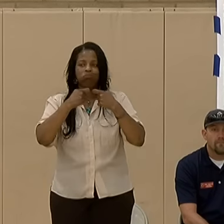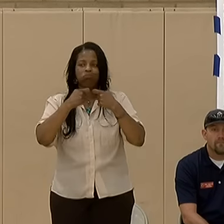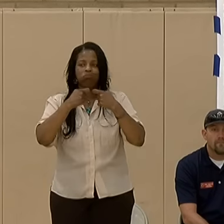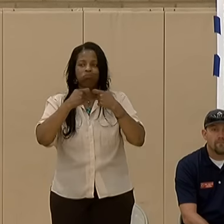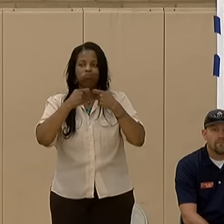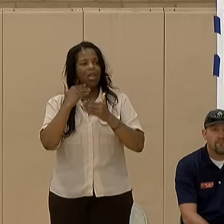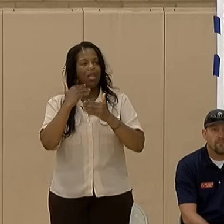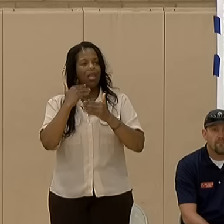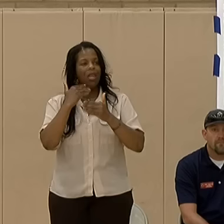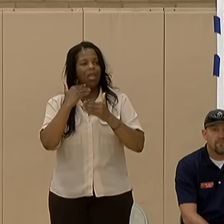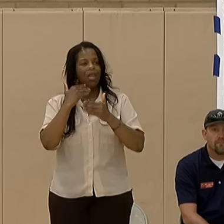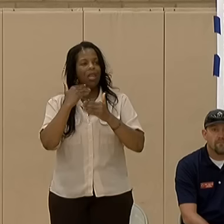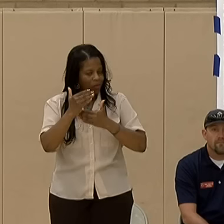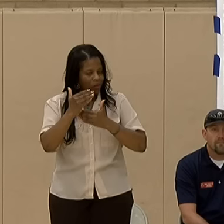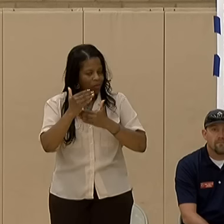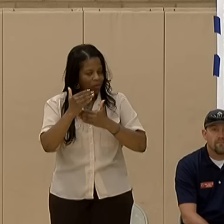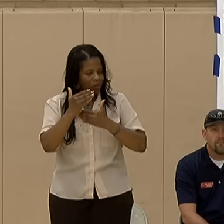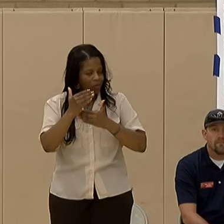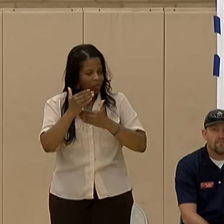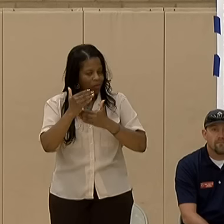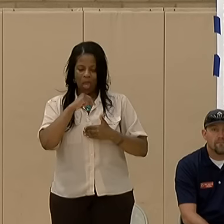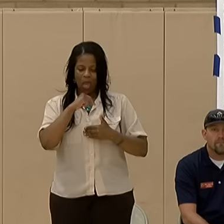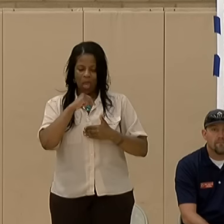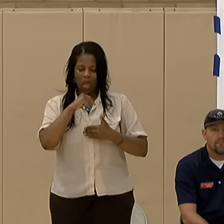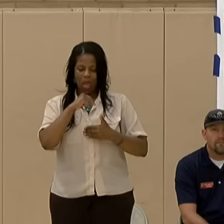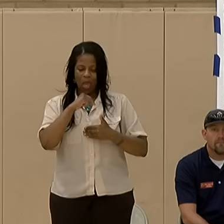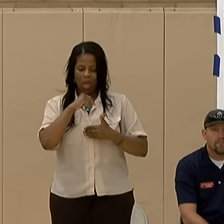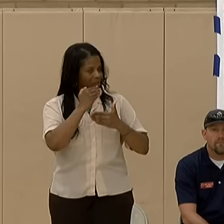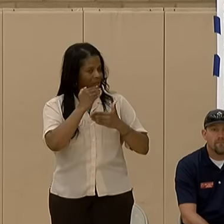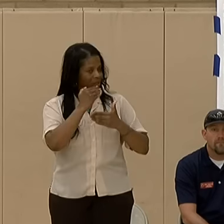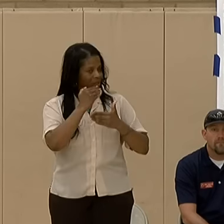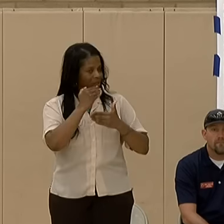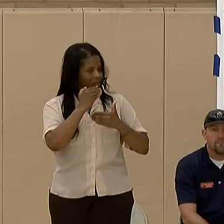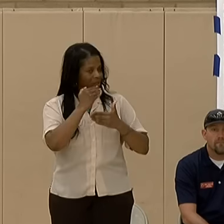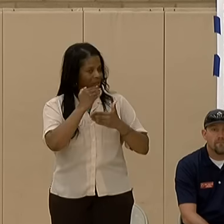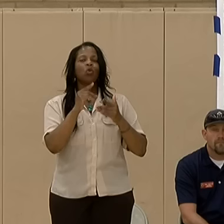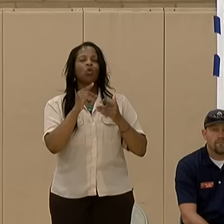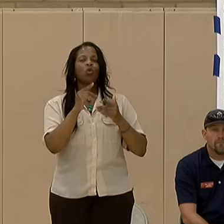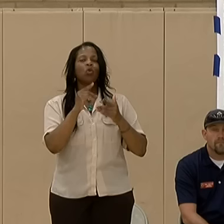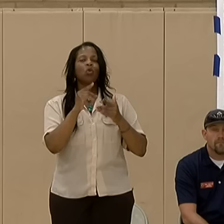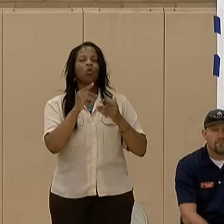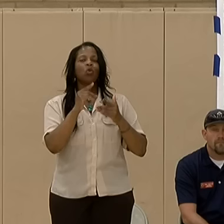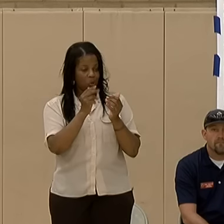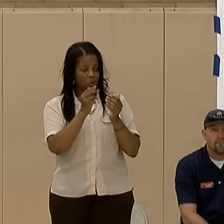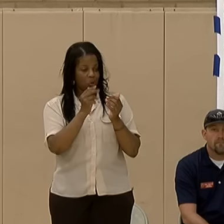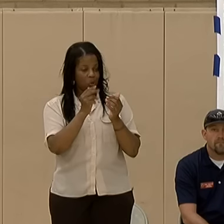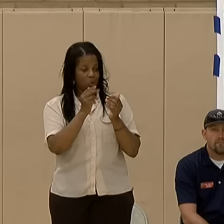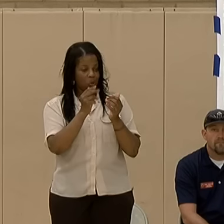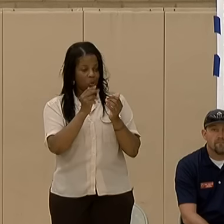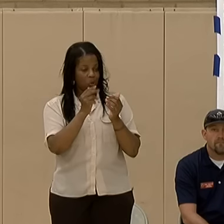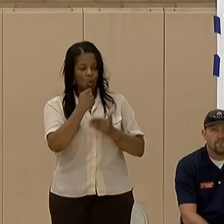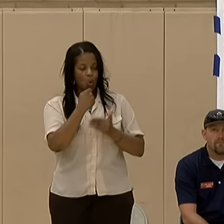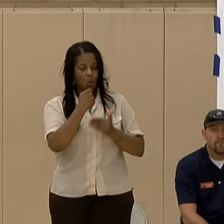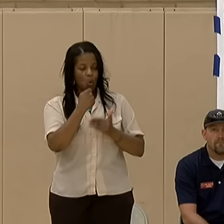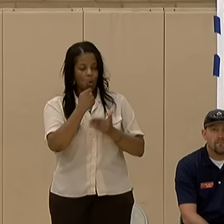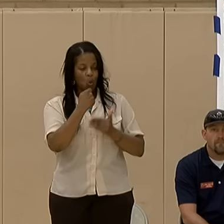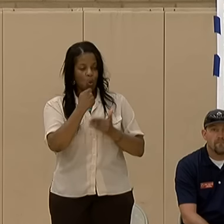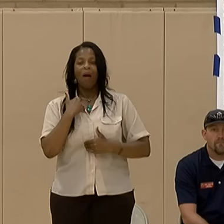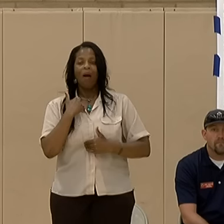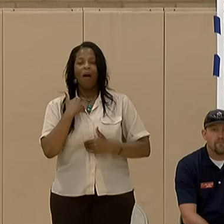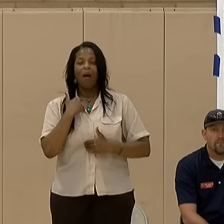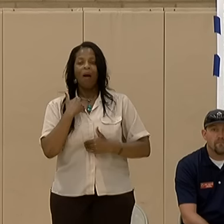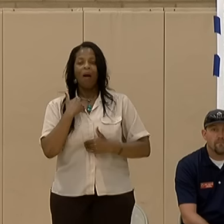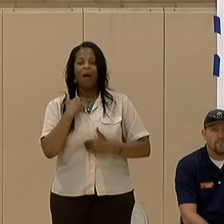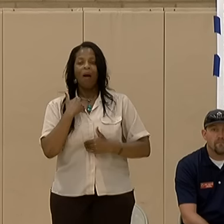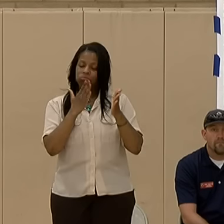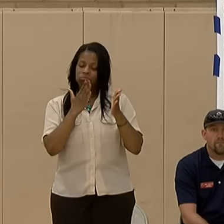to extinguish the fire, we have a process to get you back in. I know it's inconvenient.